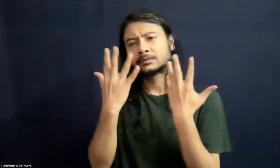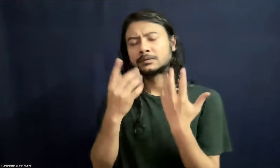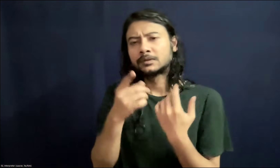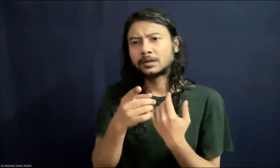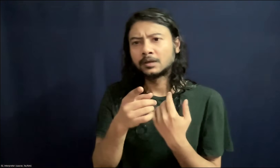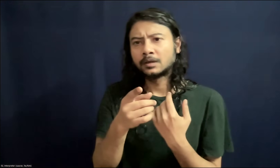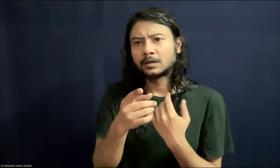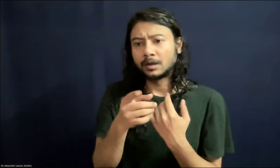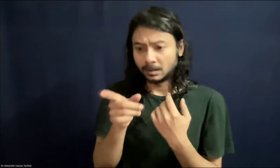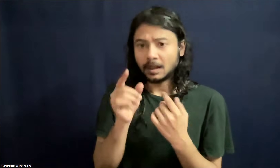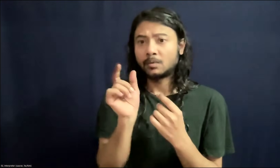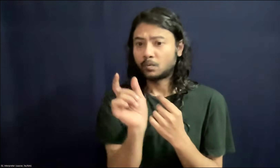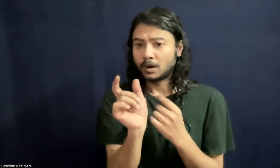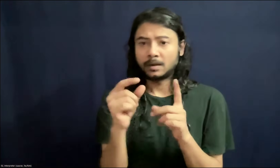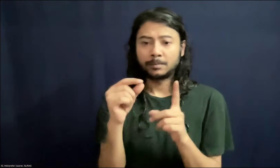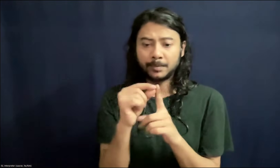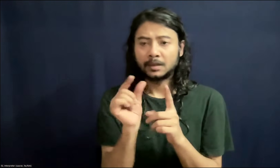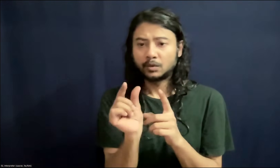word Purushottam.